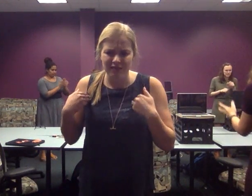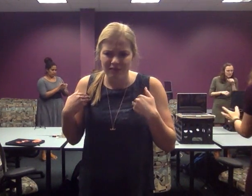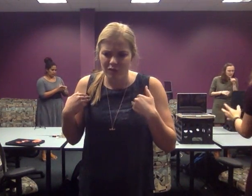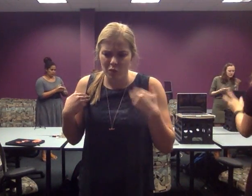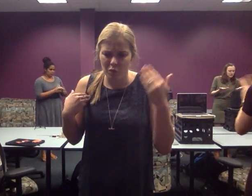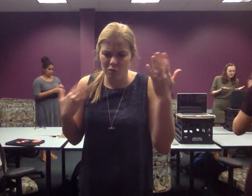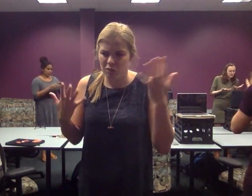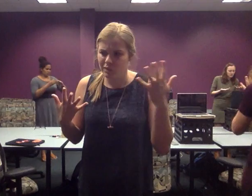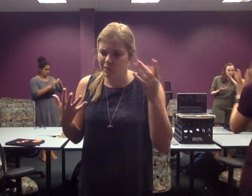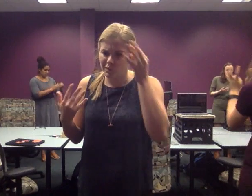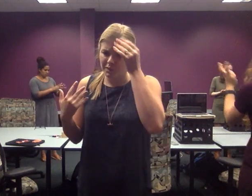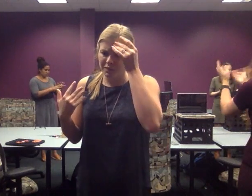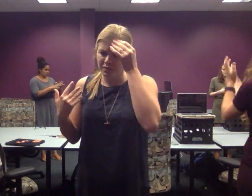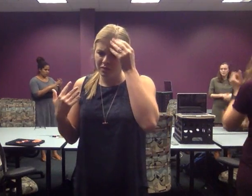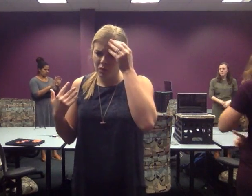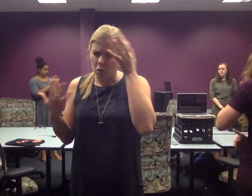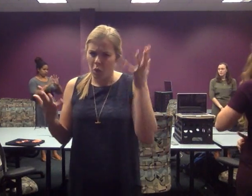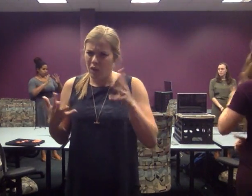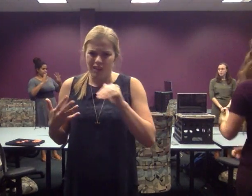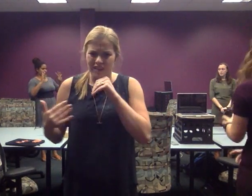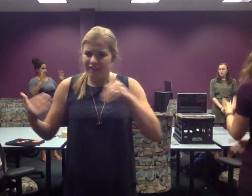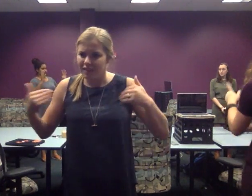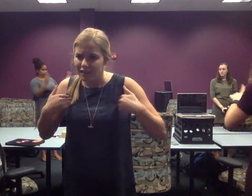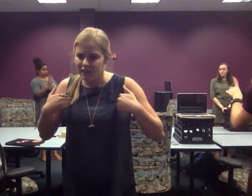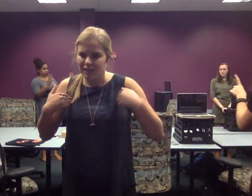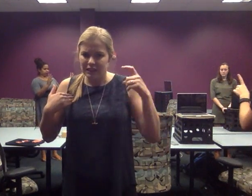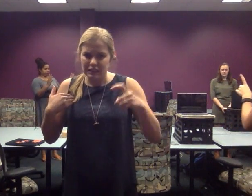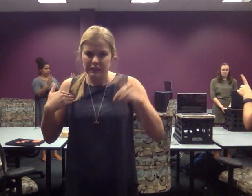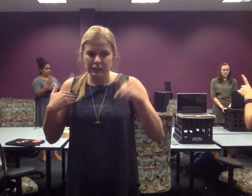Let's just wait. I'll run off. What's not there yet, Fred?